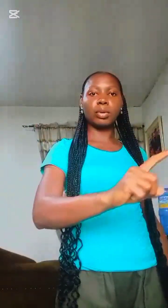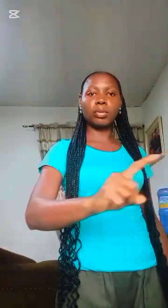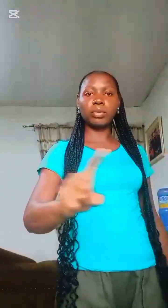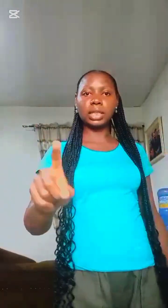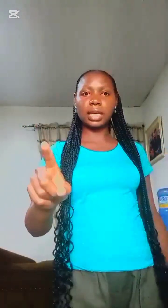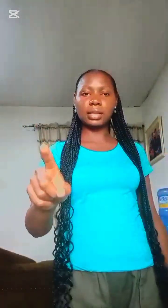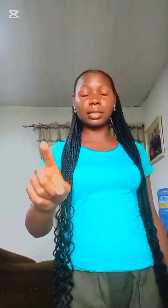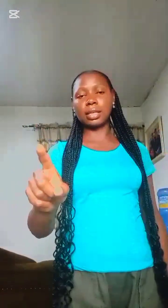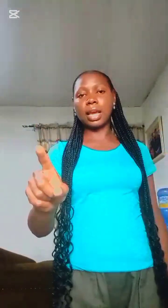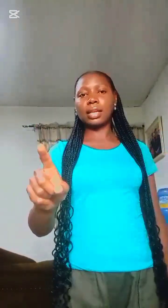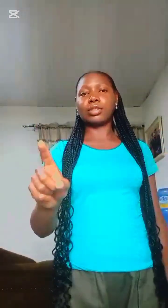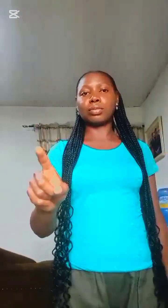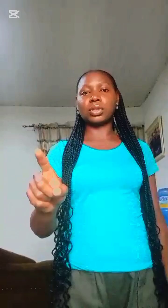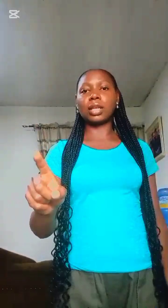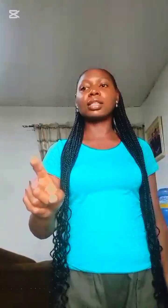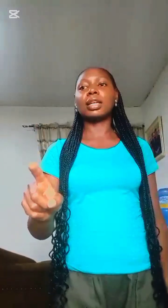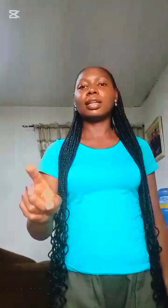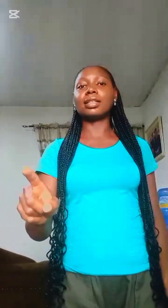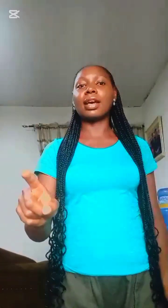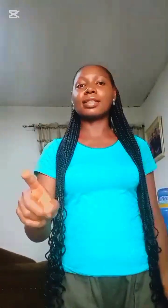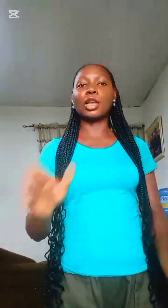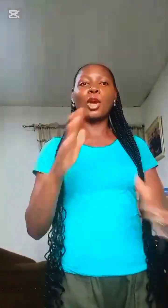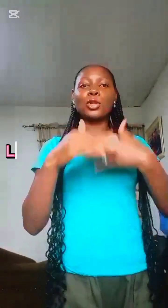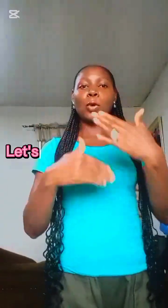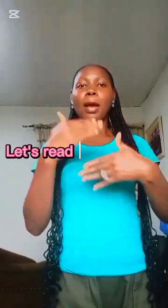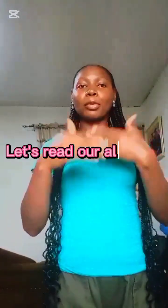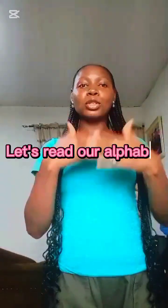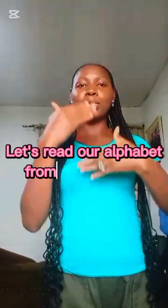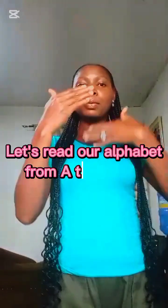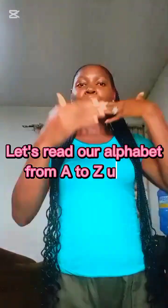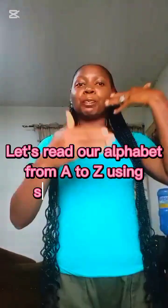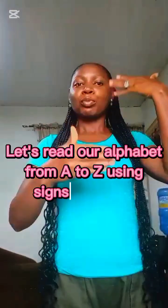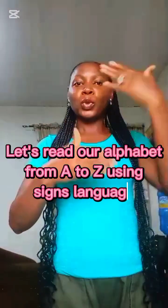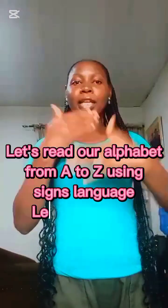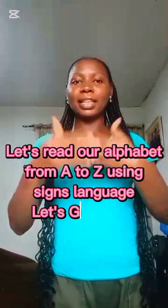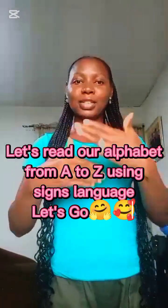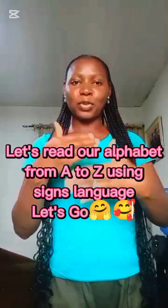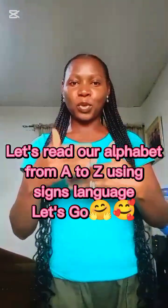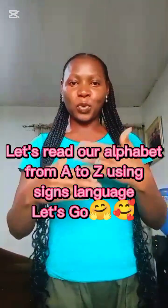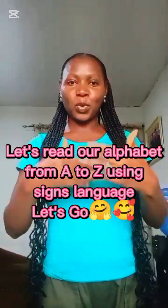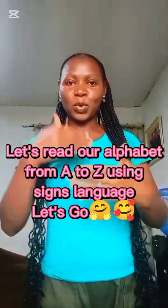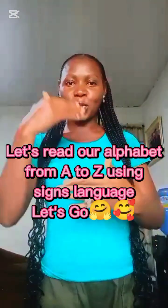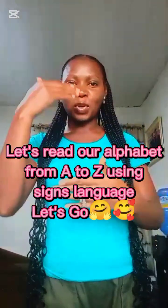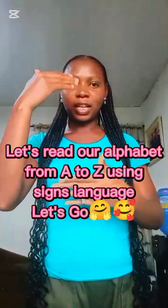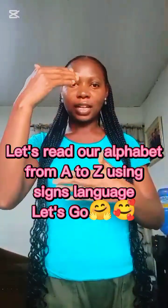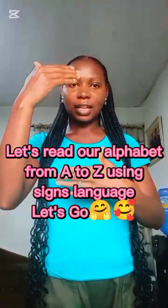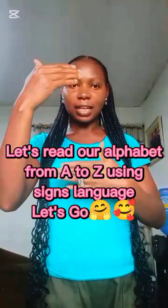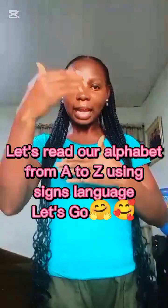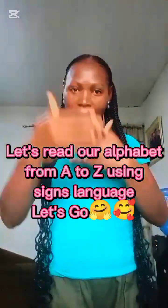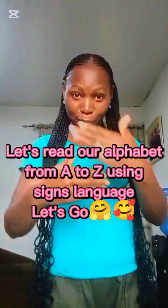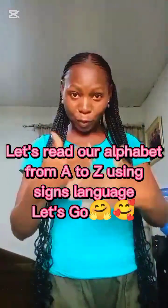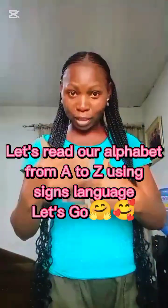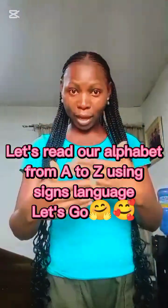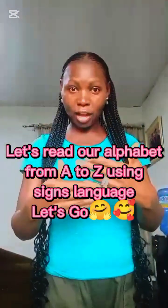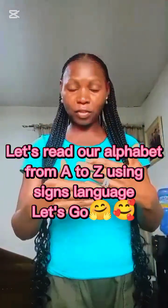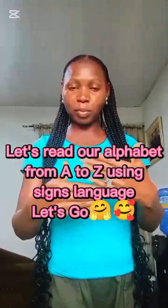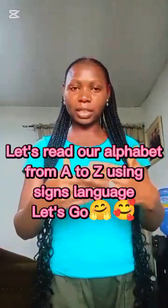of letter Z. This represents letter C. Let's read our alphabet from A to Z using dot science language. Let's